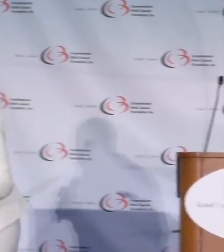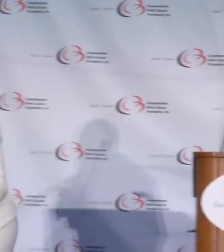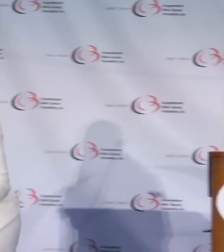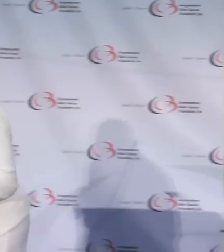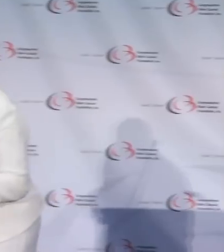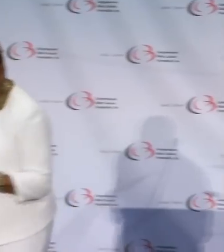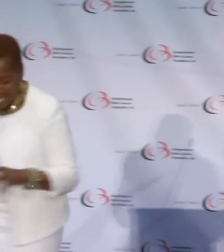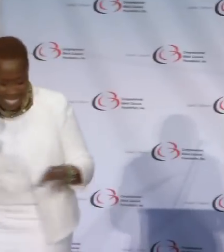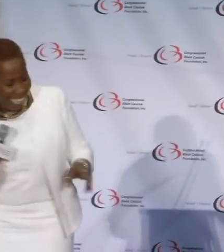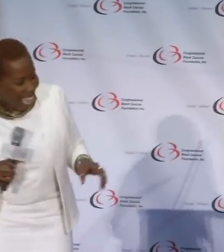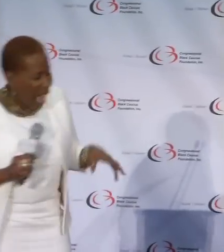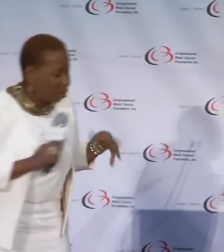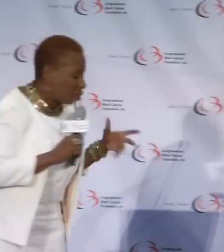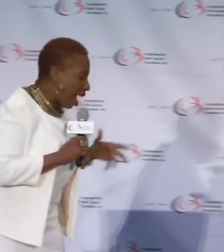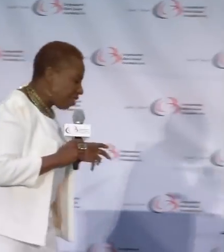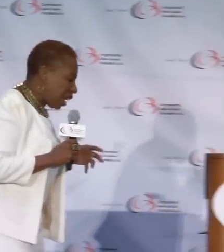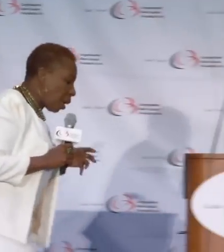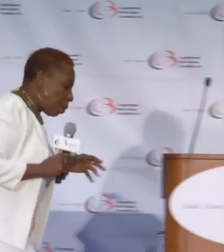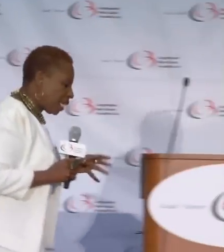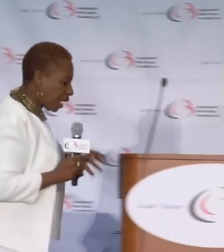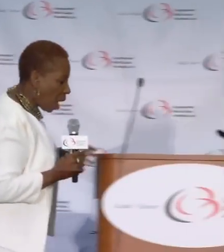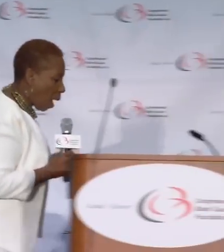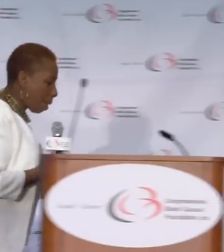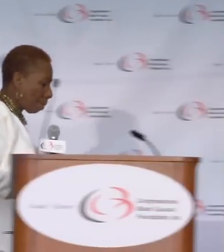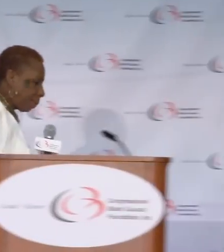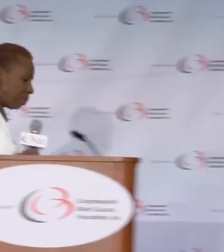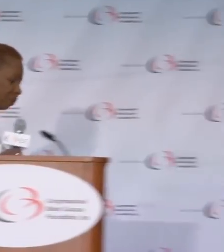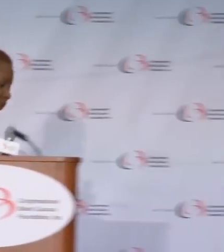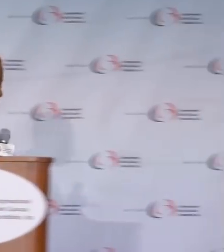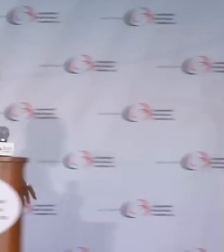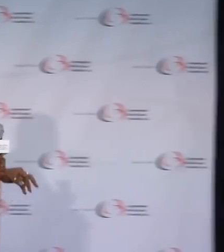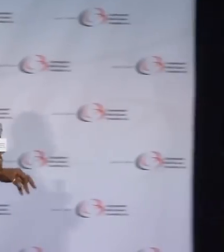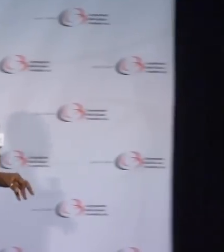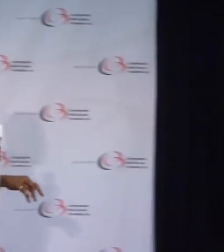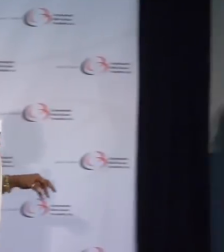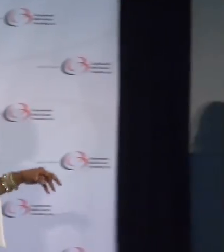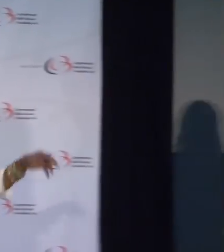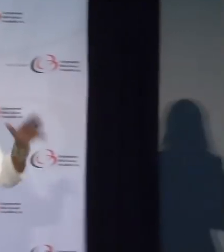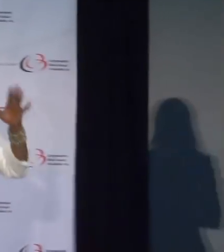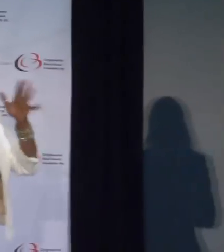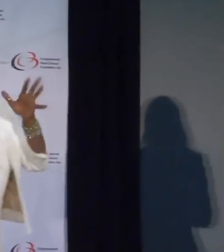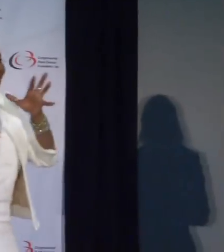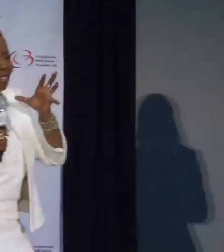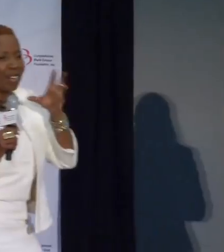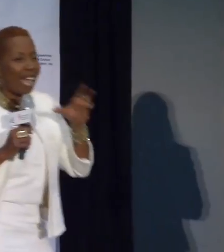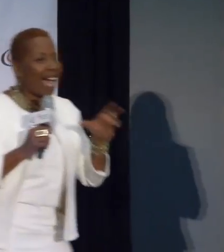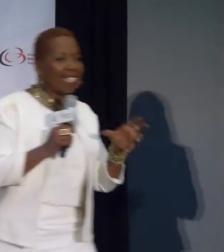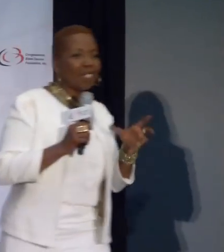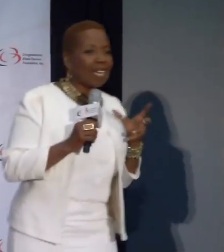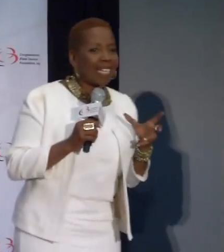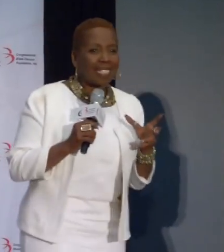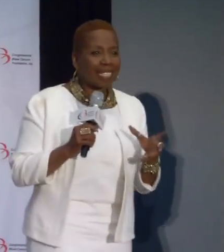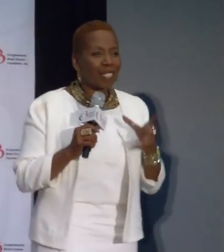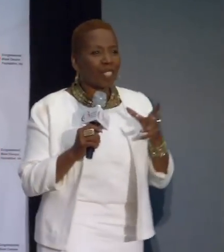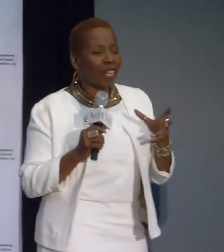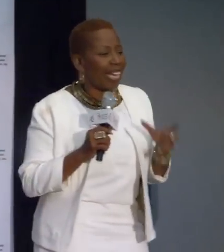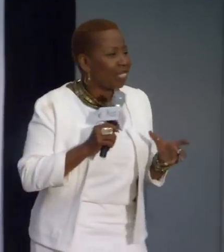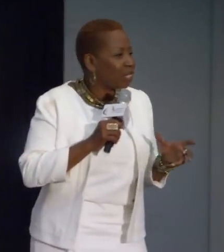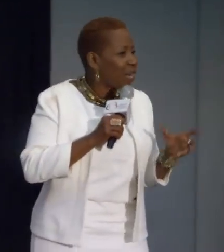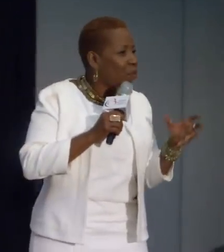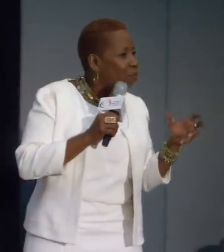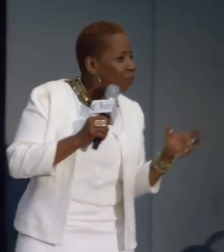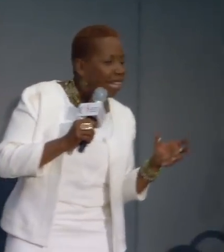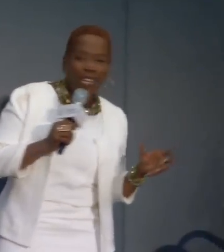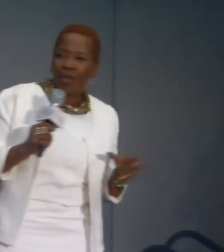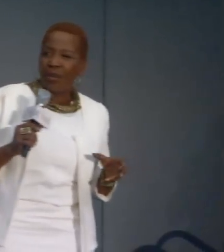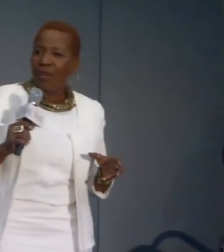40 days later, I'm driving home in the car. And you know, your creator, your God, your ancestors, your